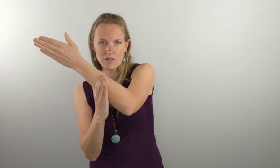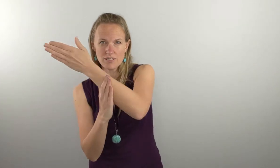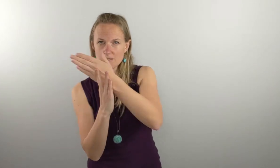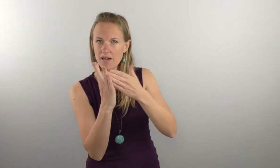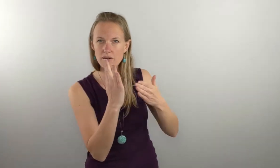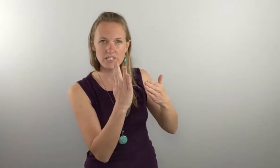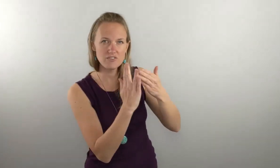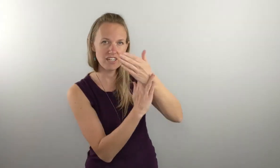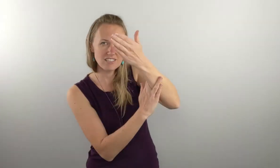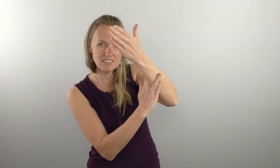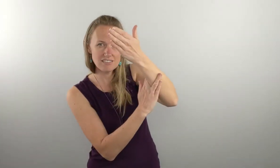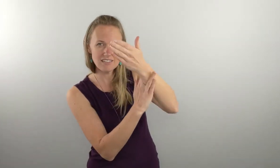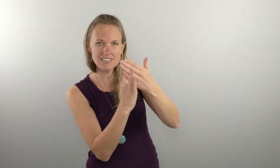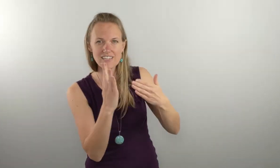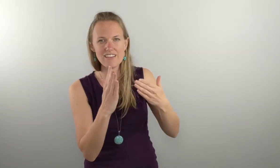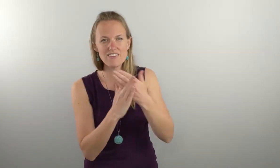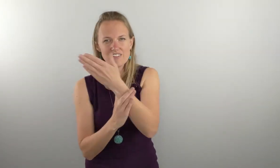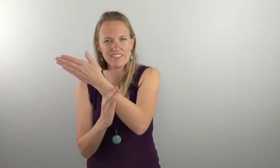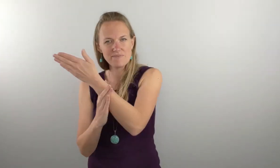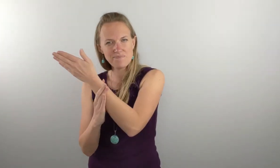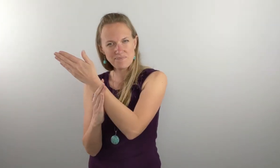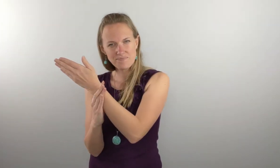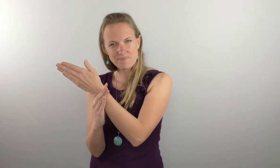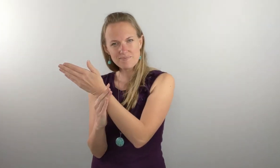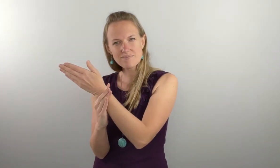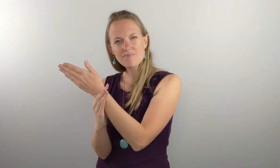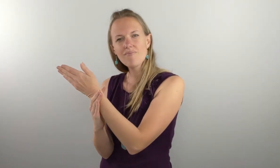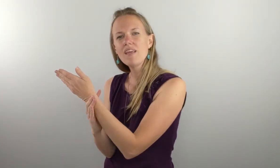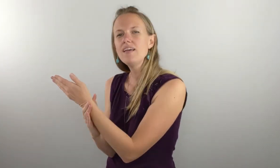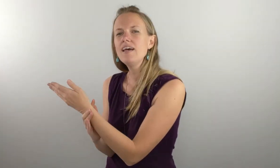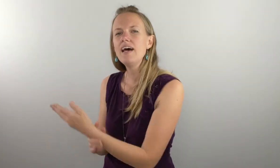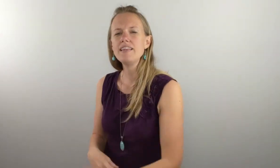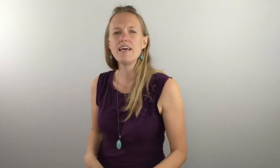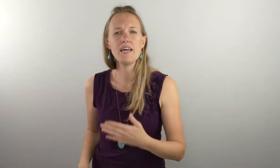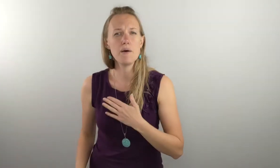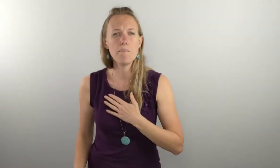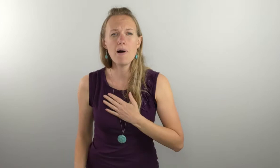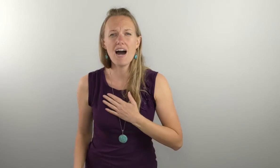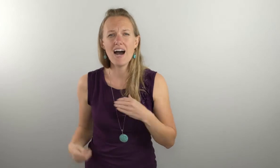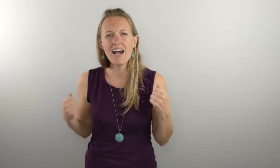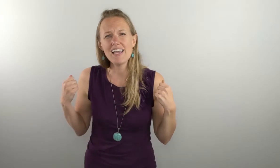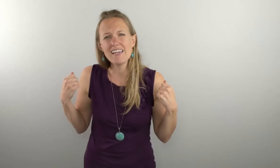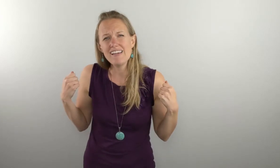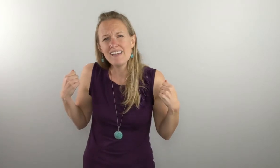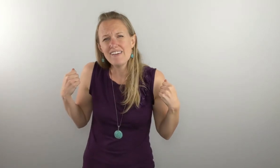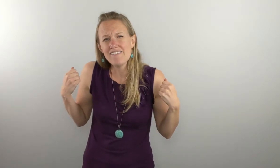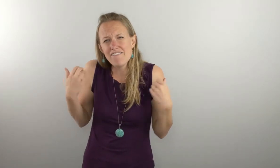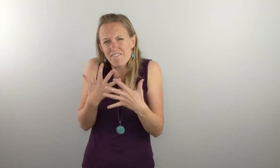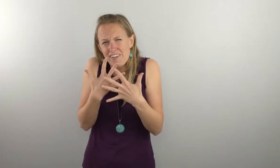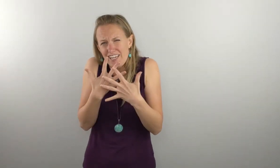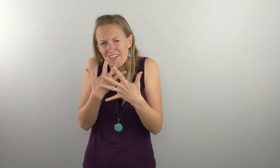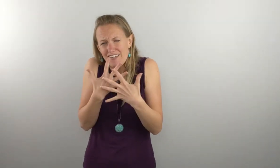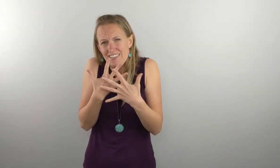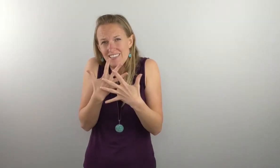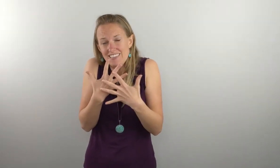Doesn't matter which fingers as long as you're cutting through. And then my fears, and